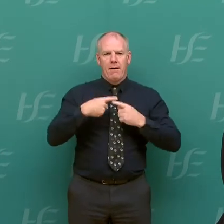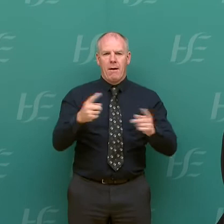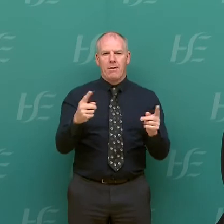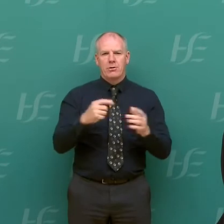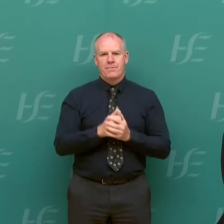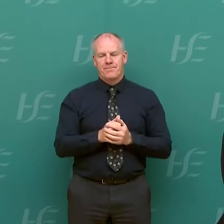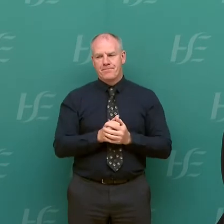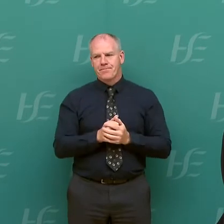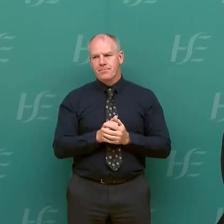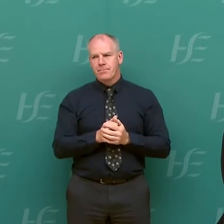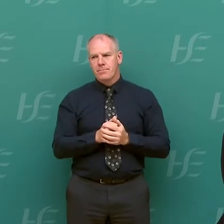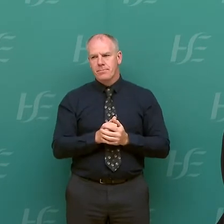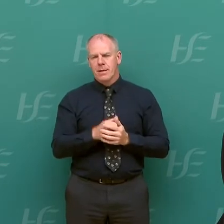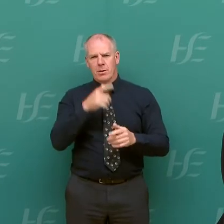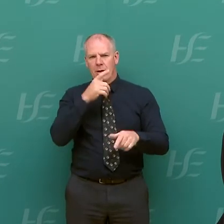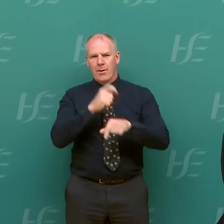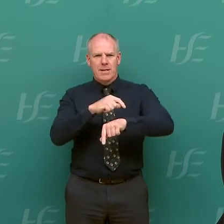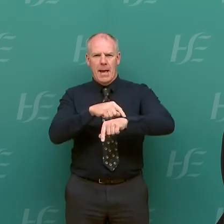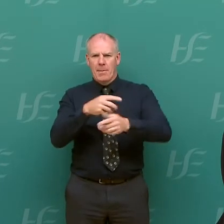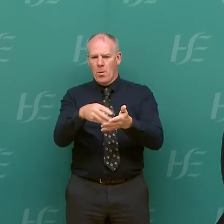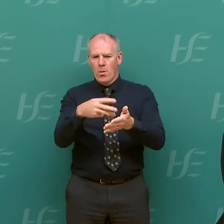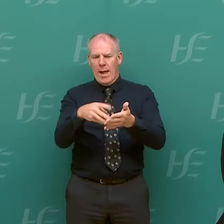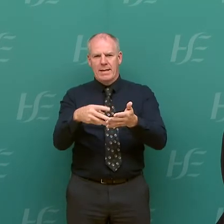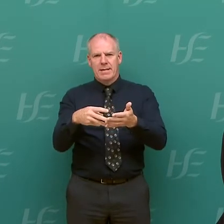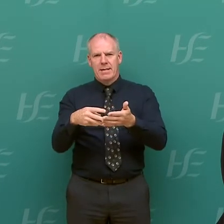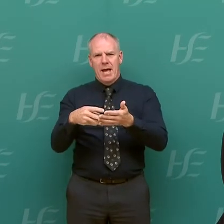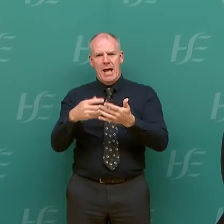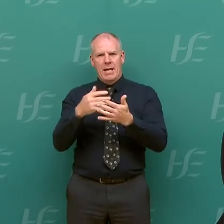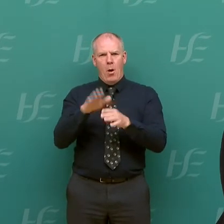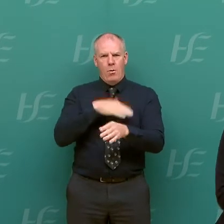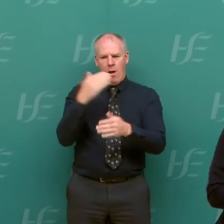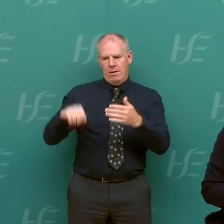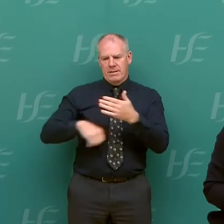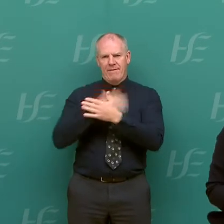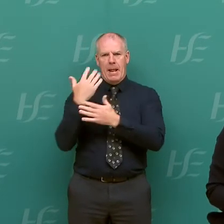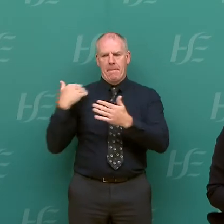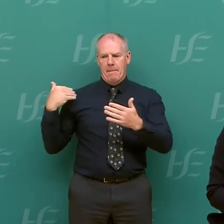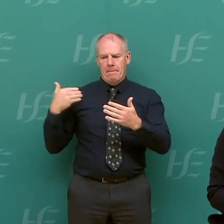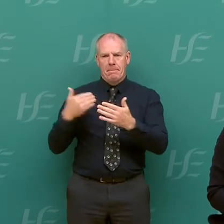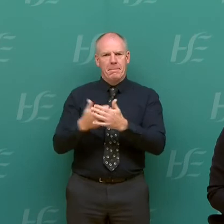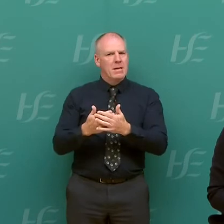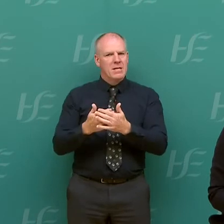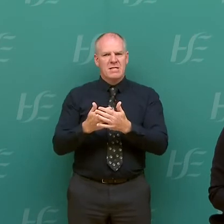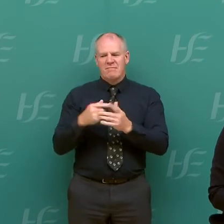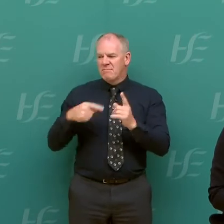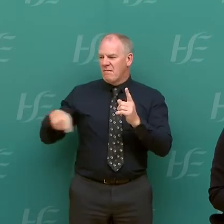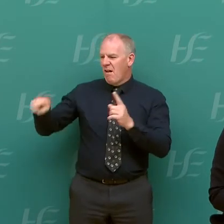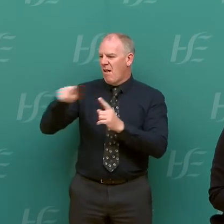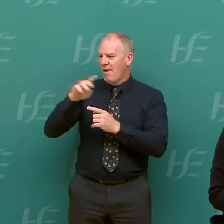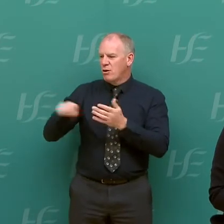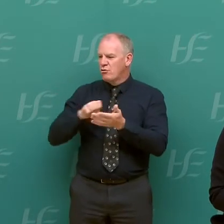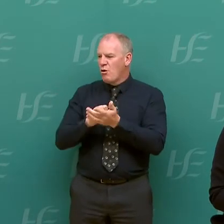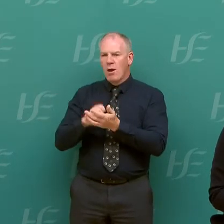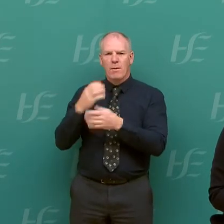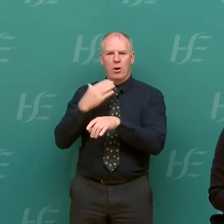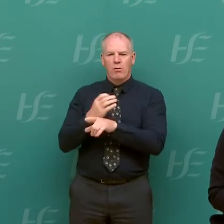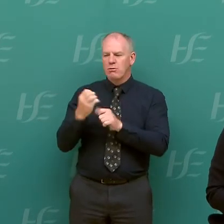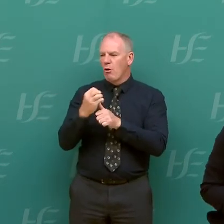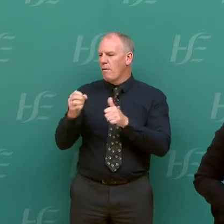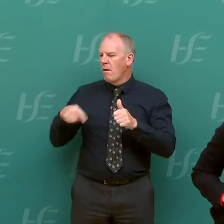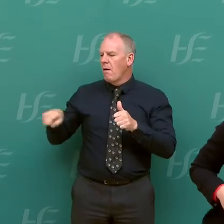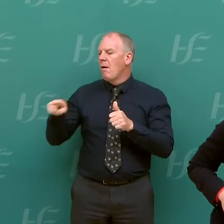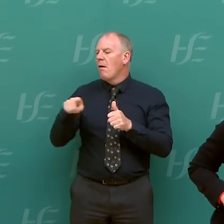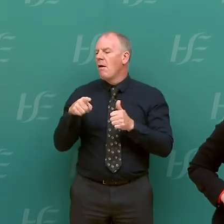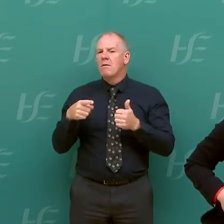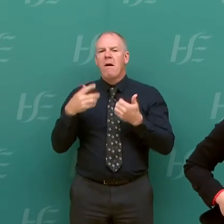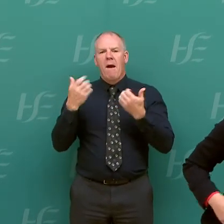terms of the timescale of the development of this, there are not too many countries across Europe or elsewhere who